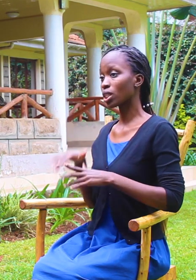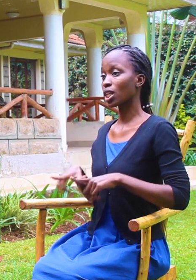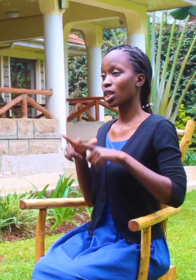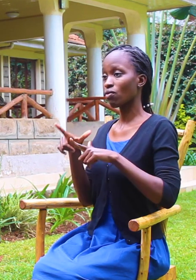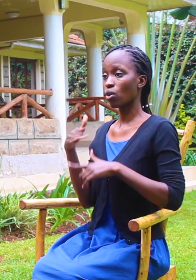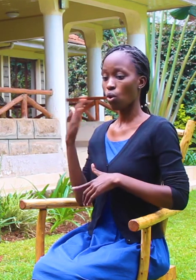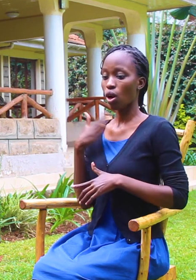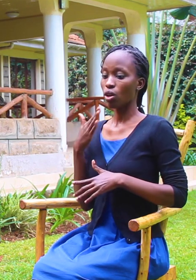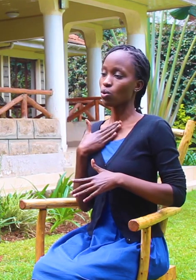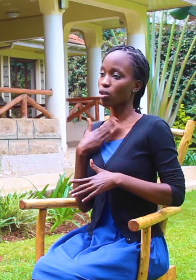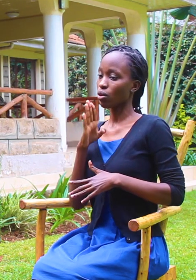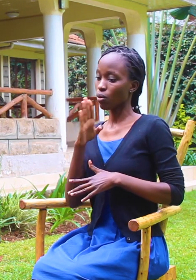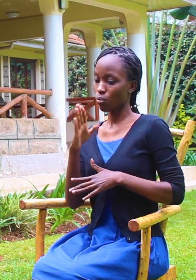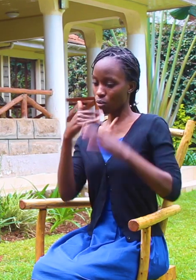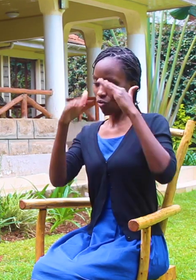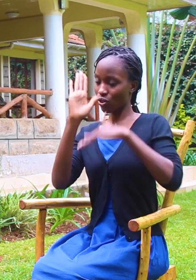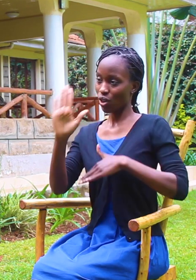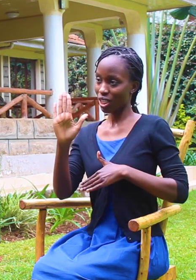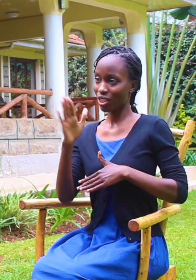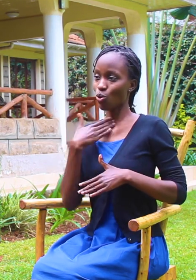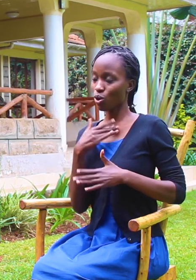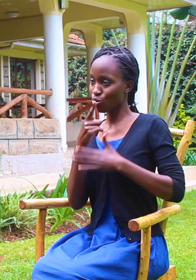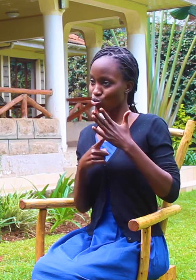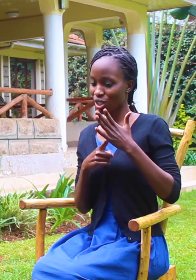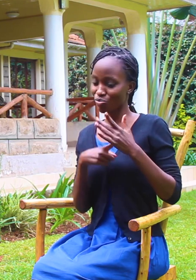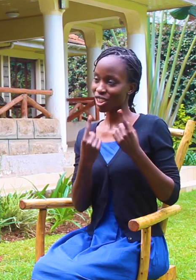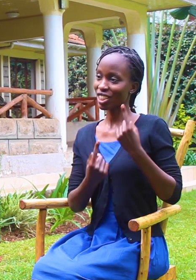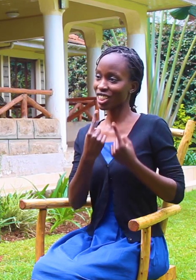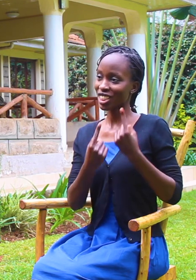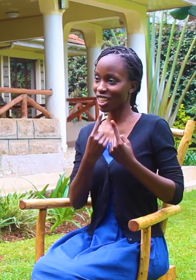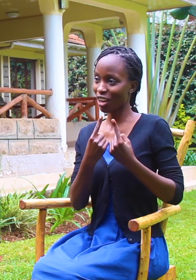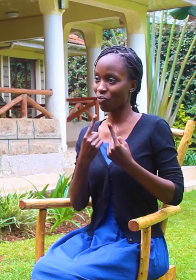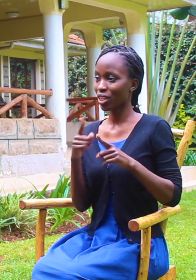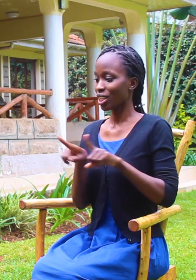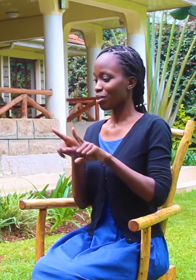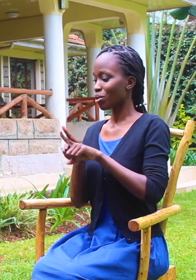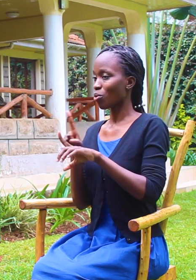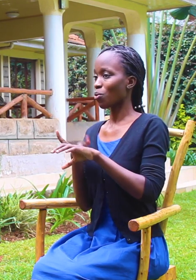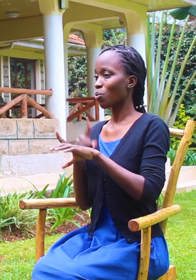chef, all the time. So even when she finished Form